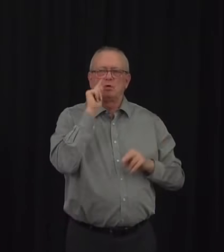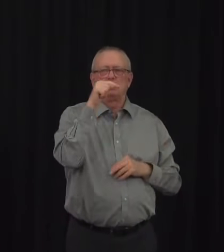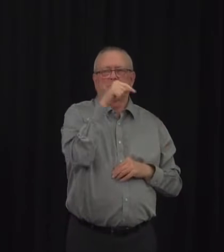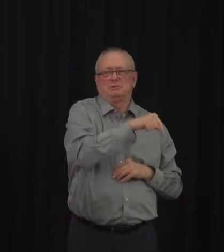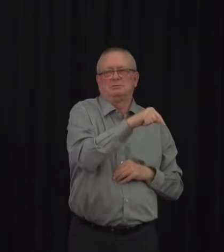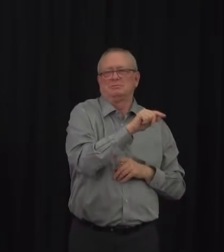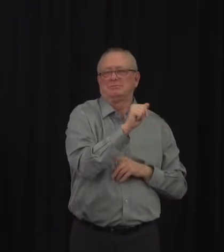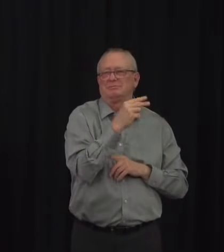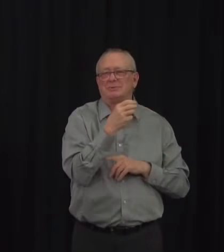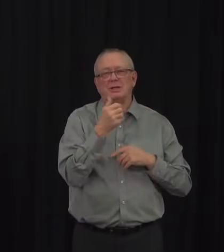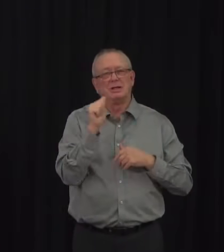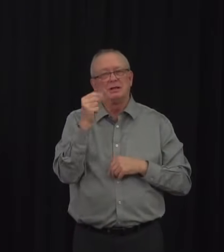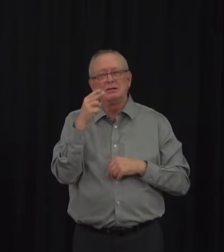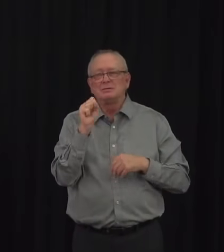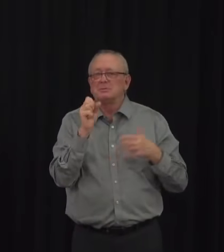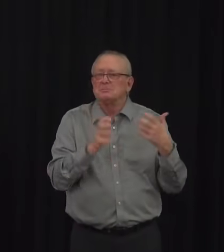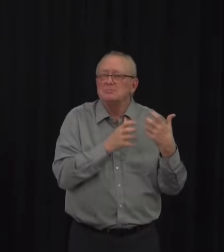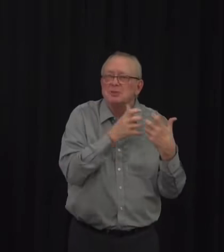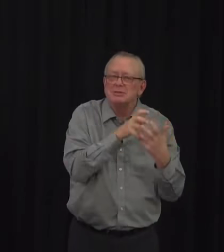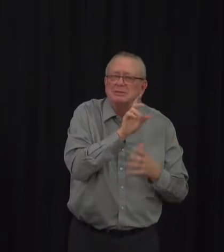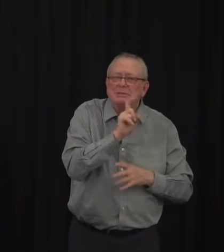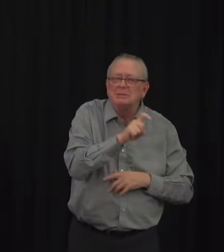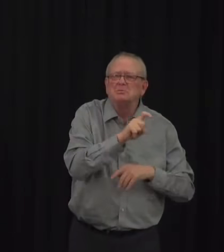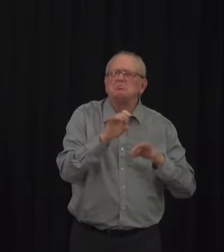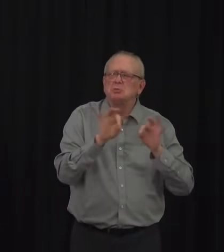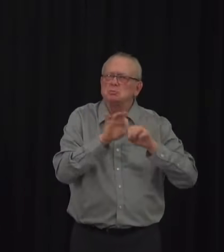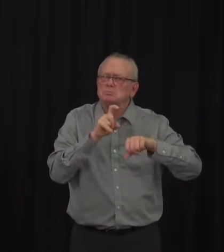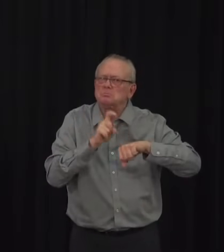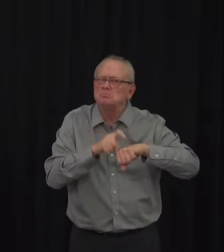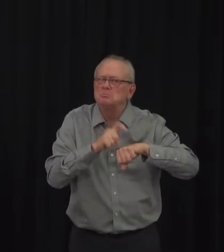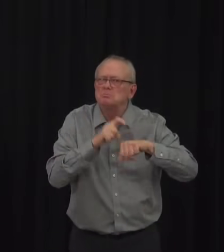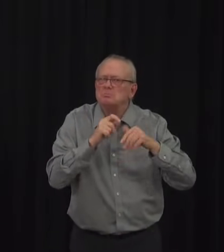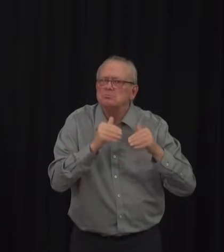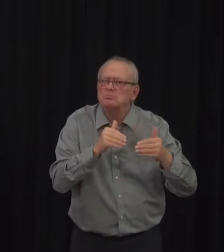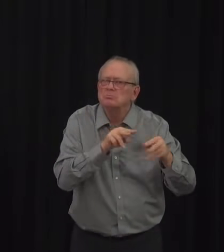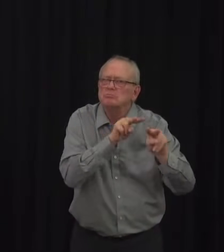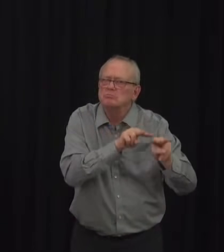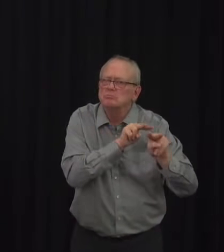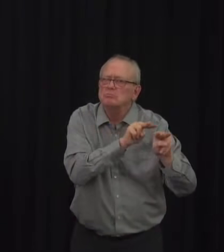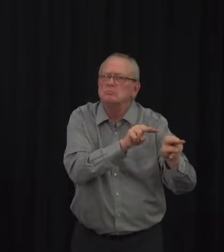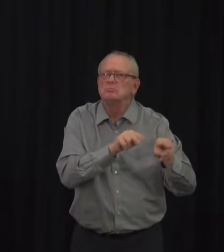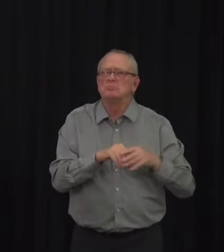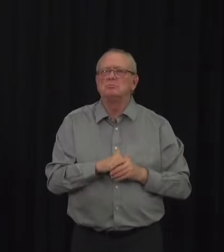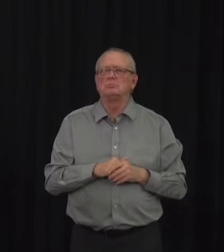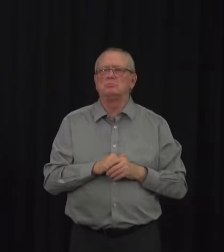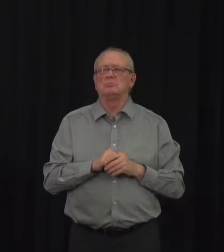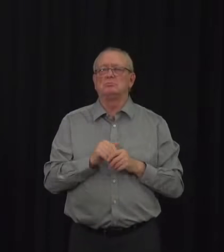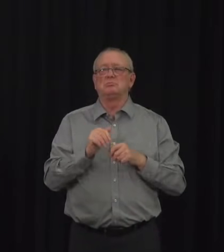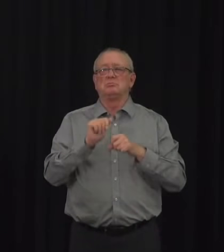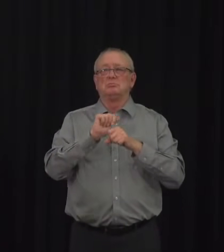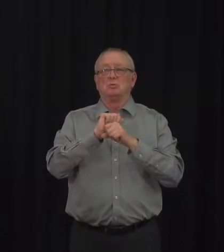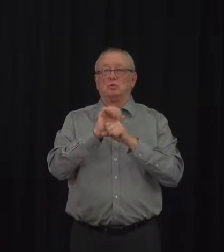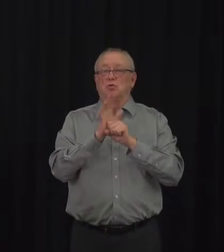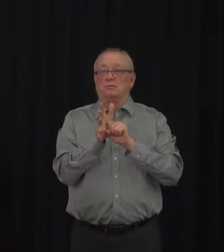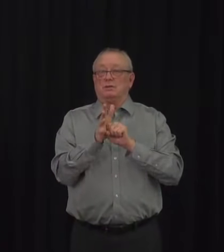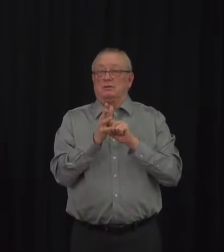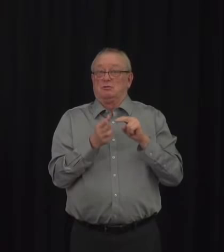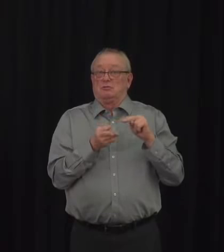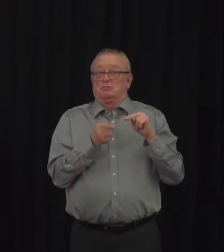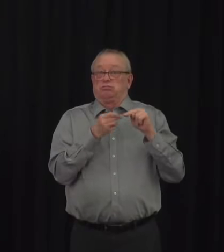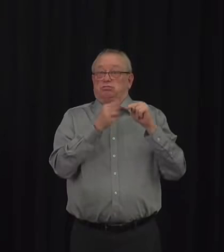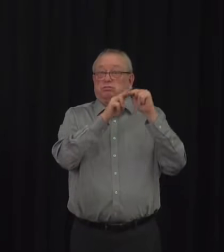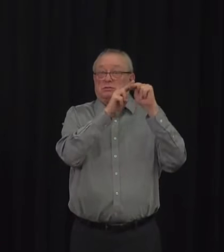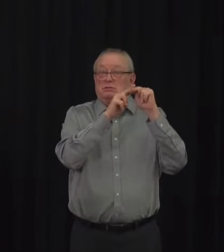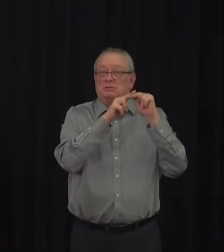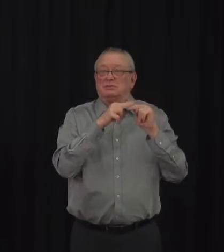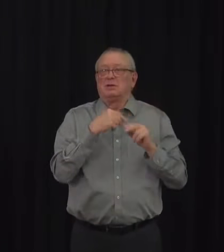timely way. But as I've said before, those expanded capacity beds for COVID mean less services for other people.